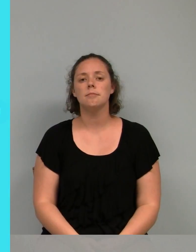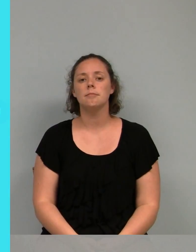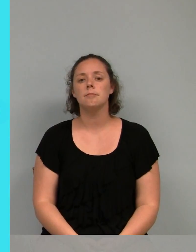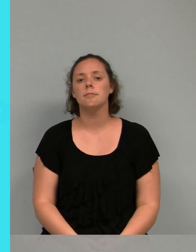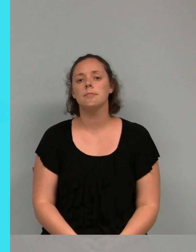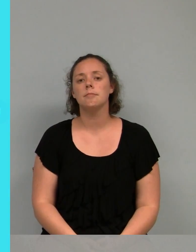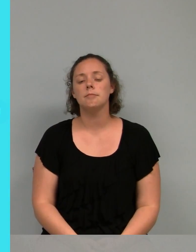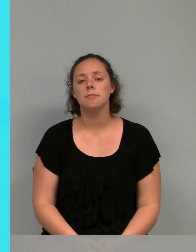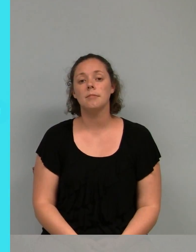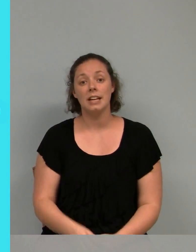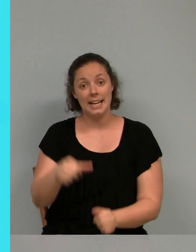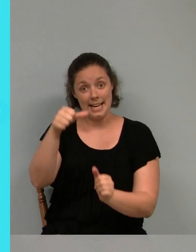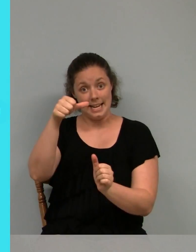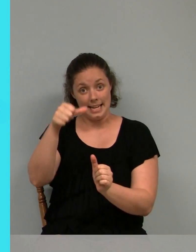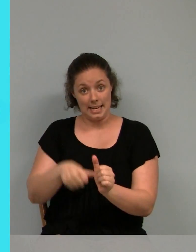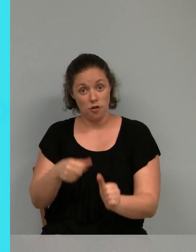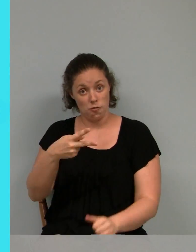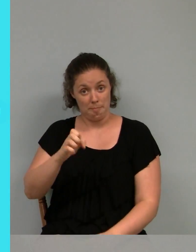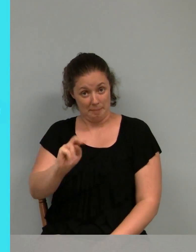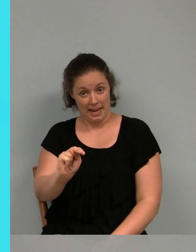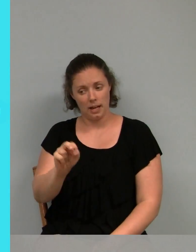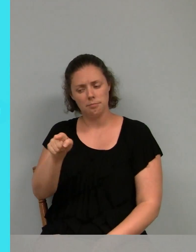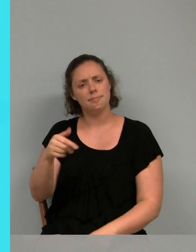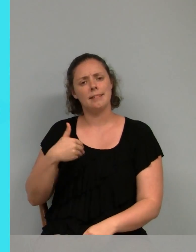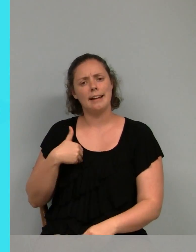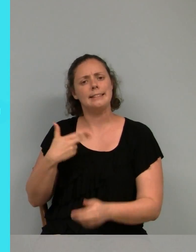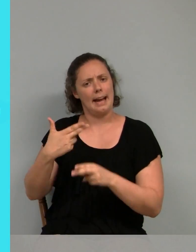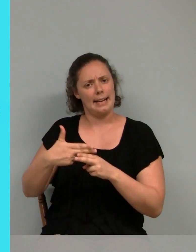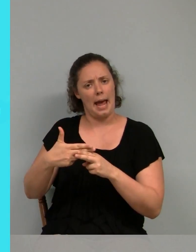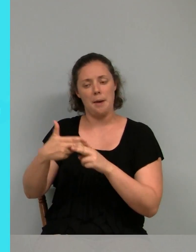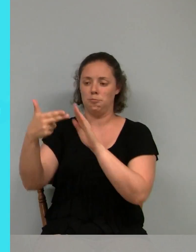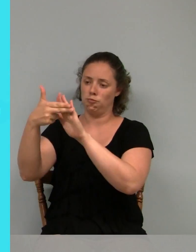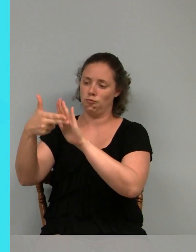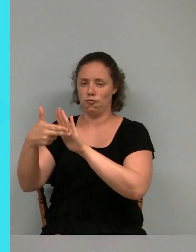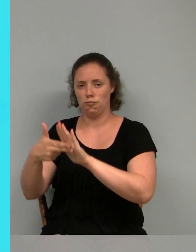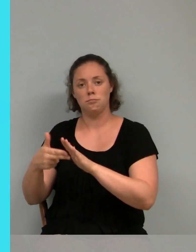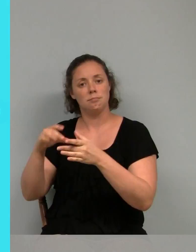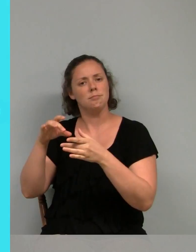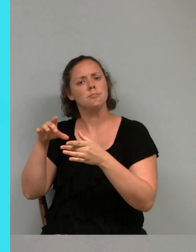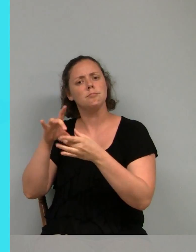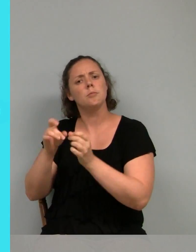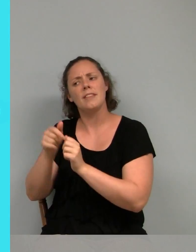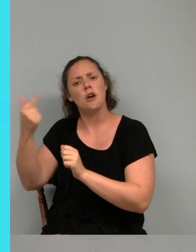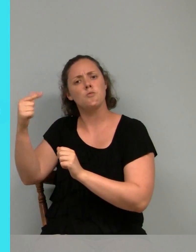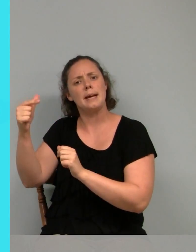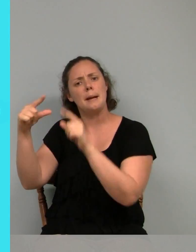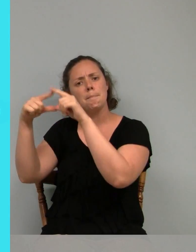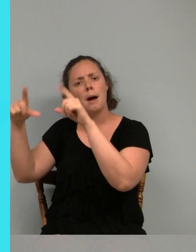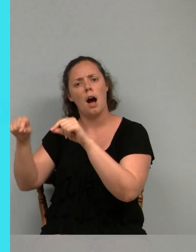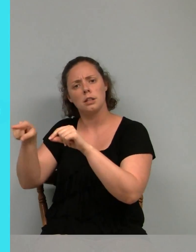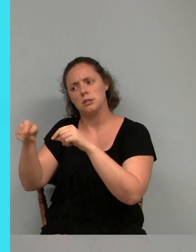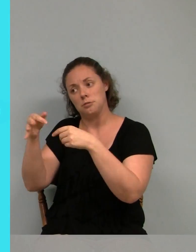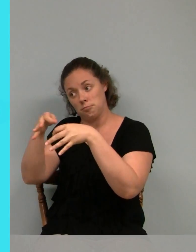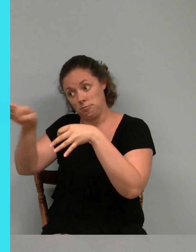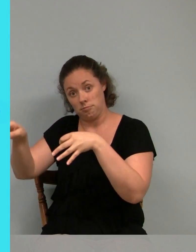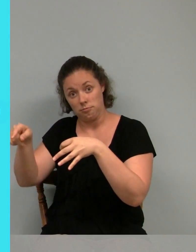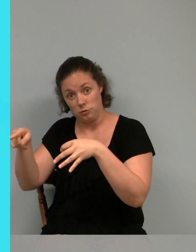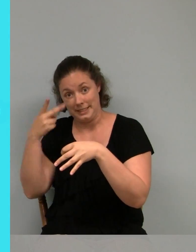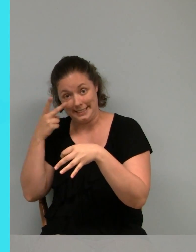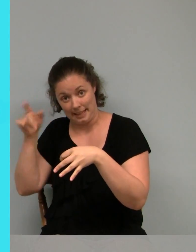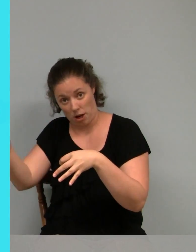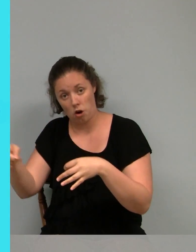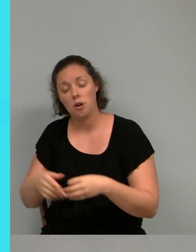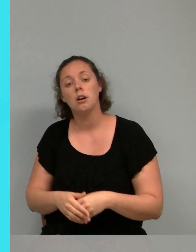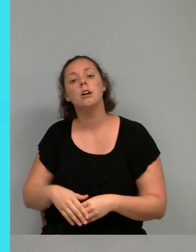connections. Each of the pins is assigned a name in the green box beside it that will be used in our program. The